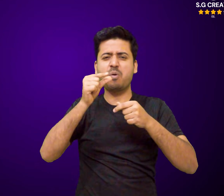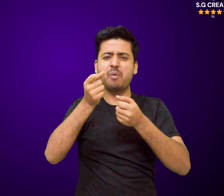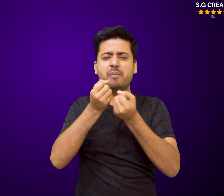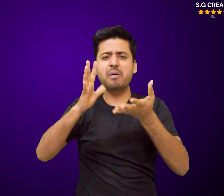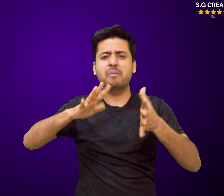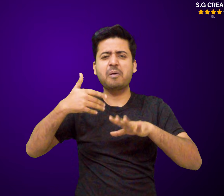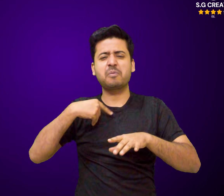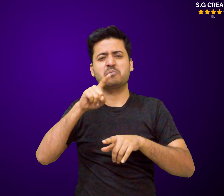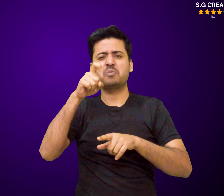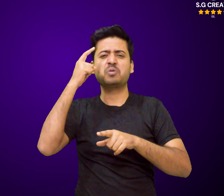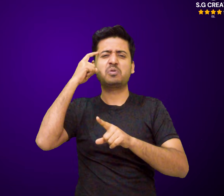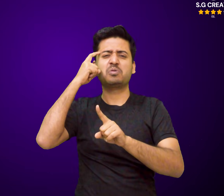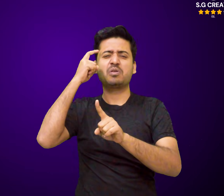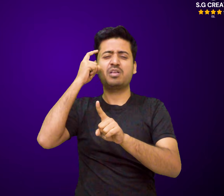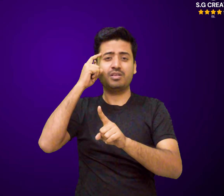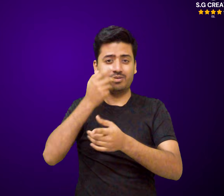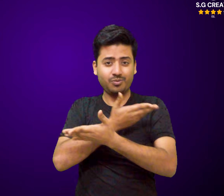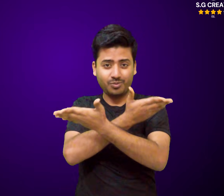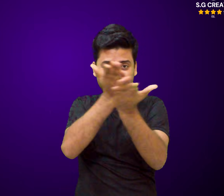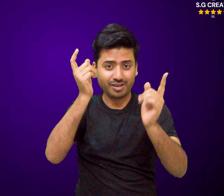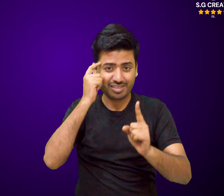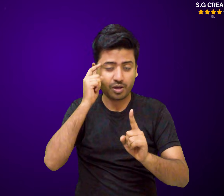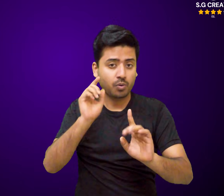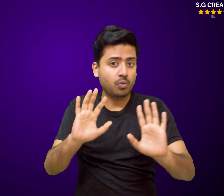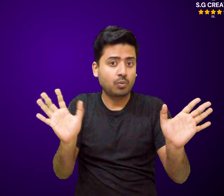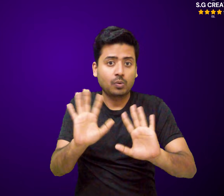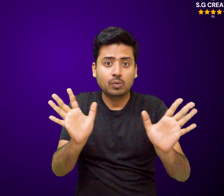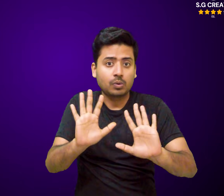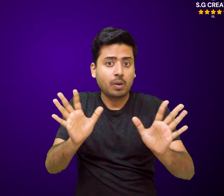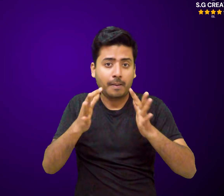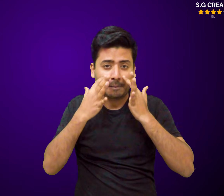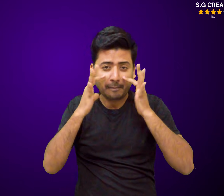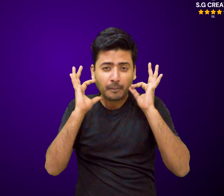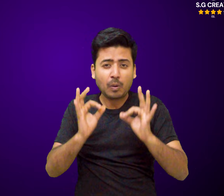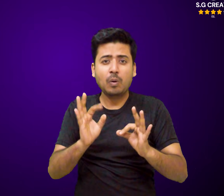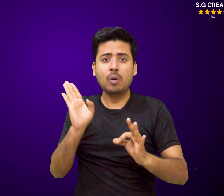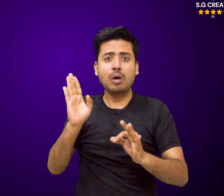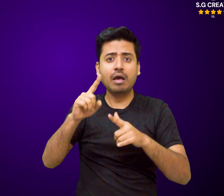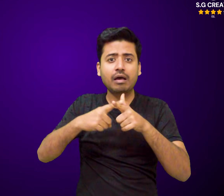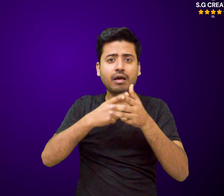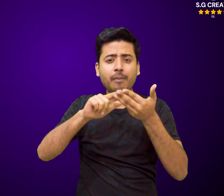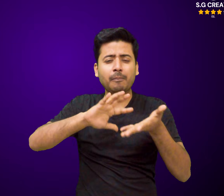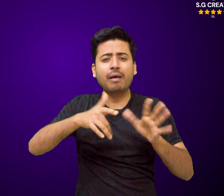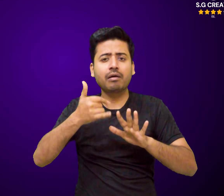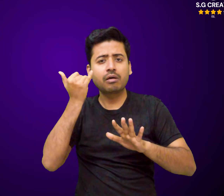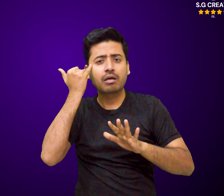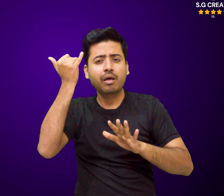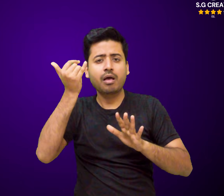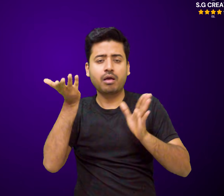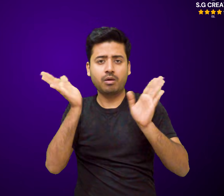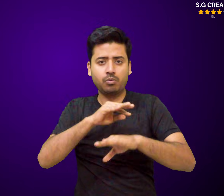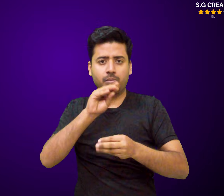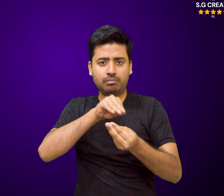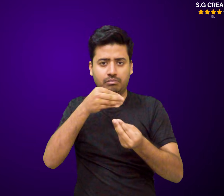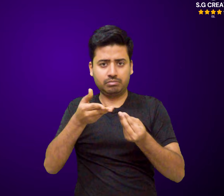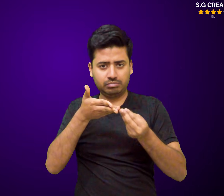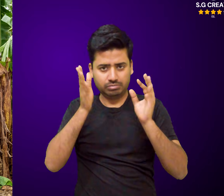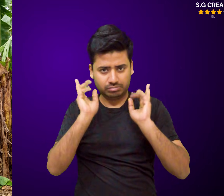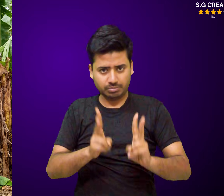washed, dried, and sometimes boiled to remove natural gums and impurities. Spinning and weaving. The dried fibers